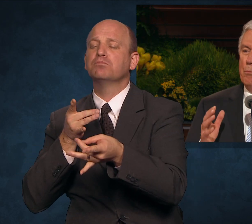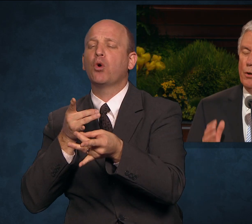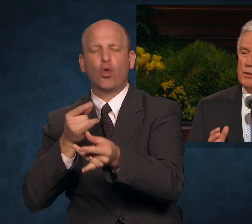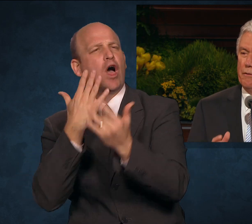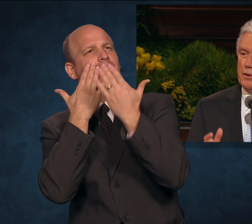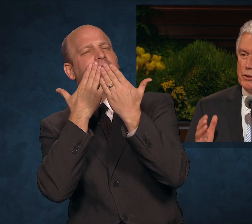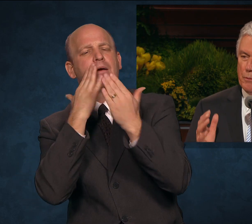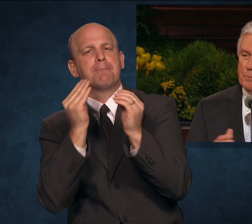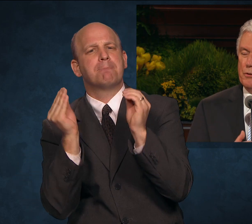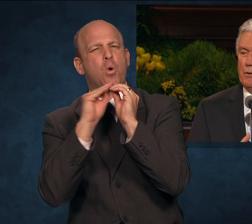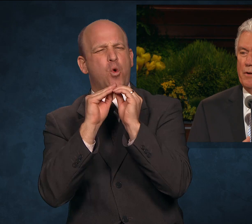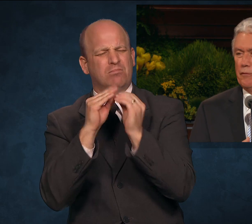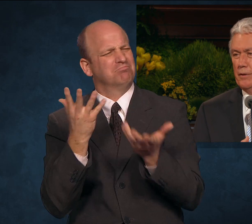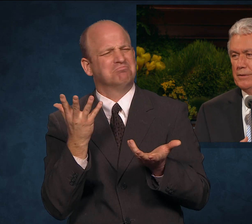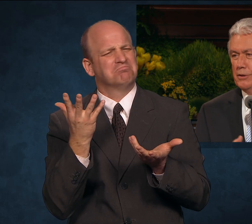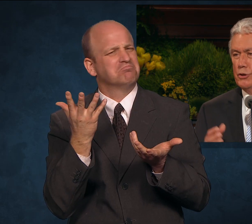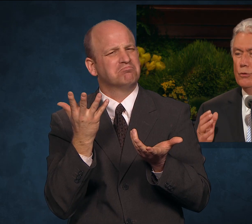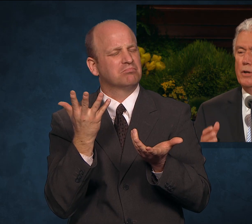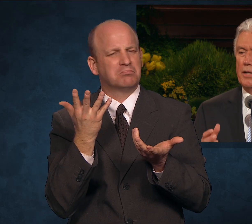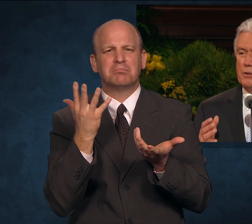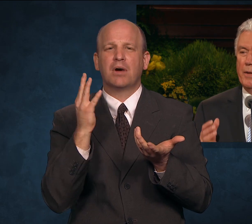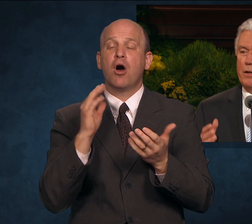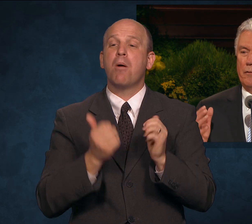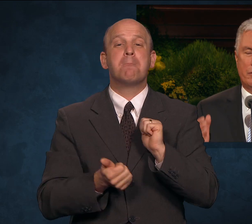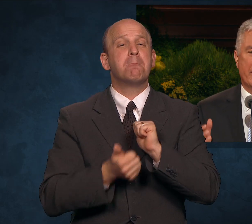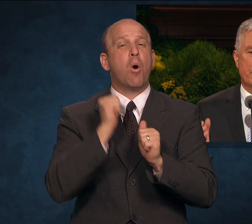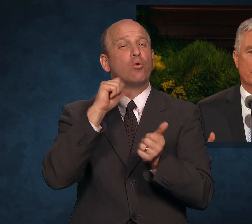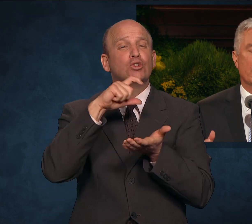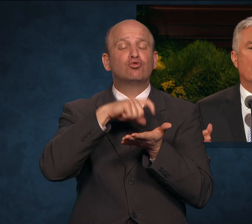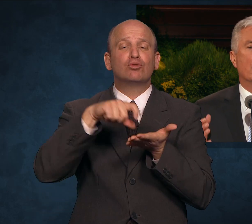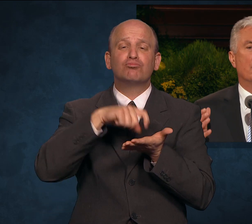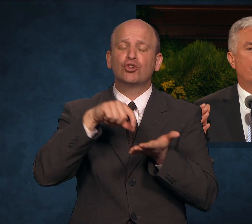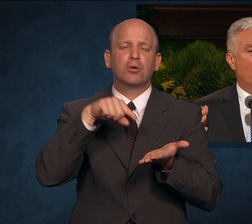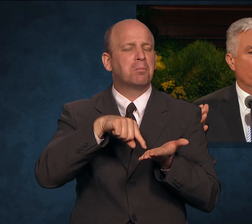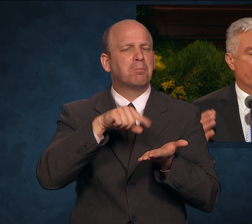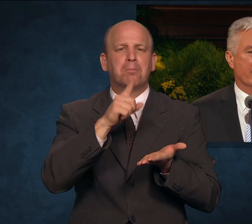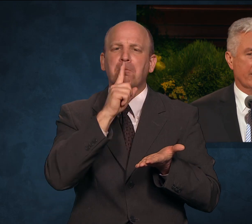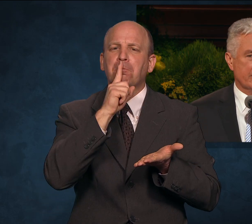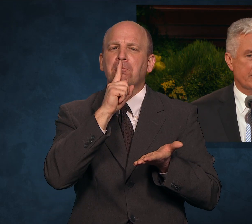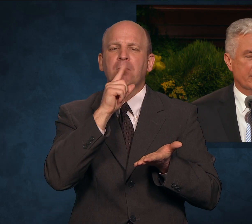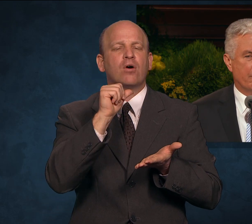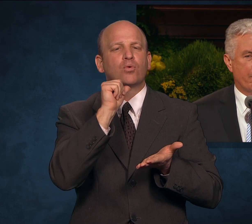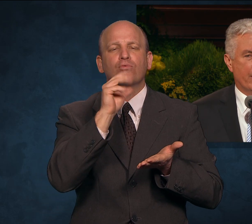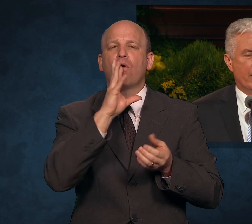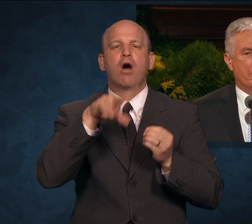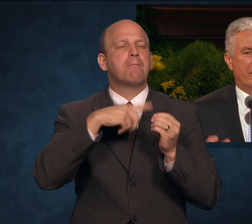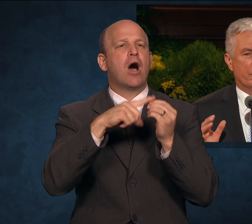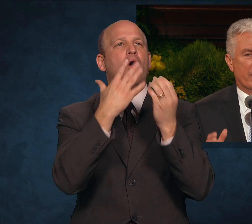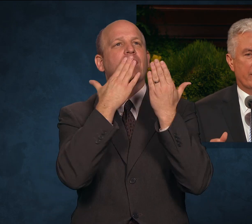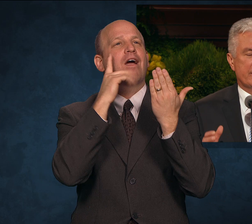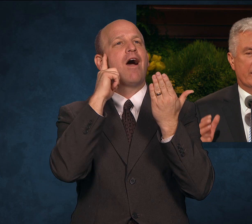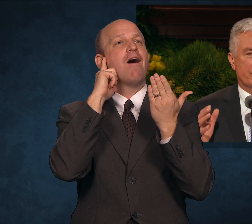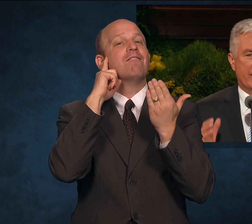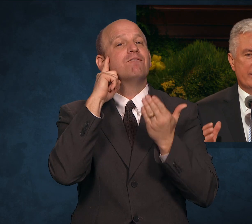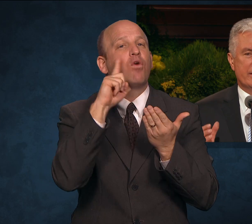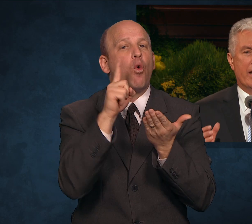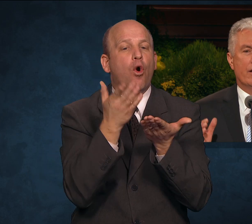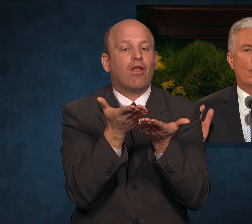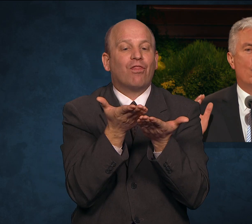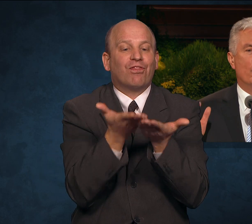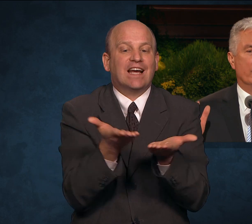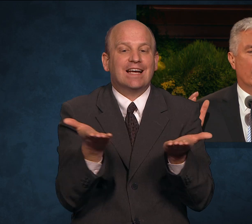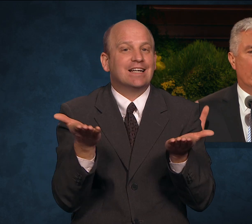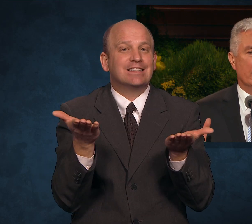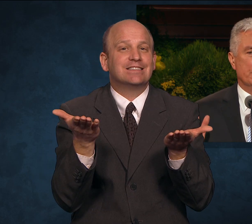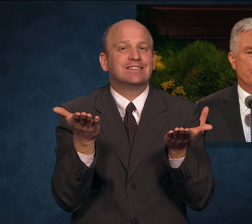fact most of the scriptural references do not speak of gratitude for things but rather suggest